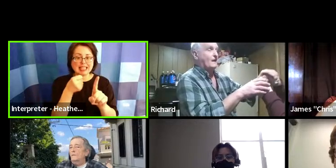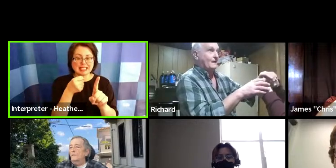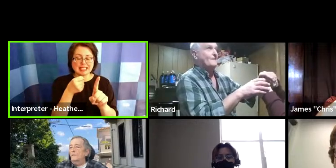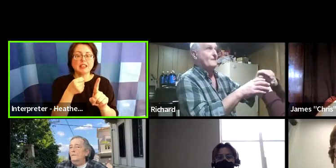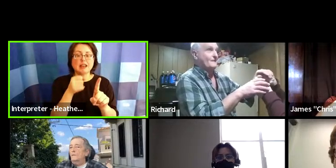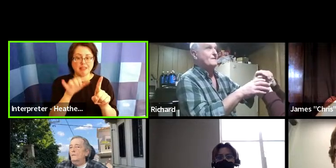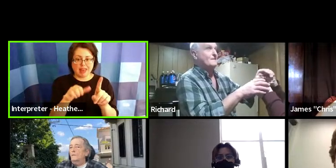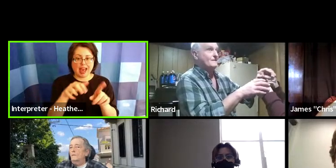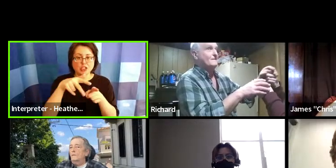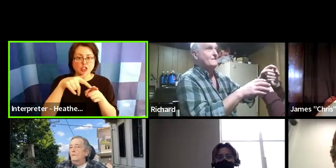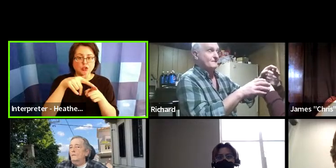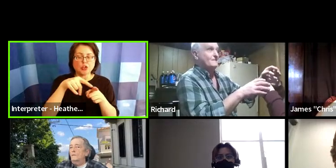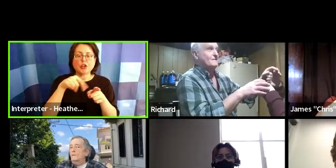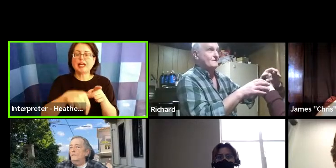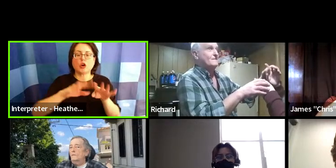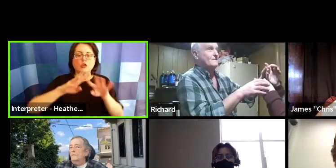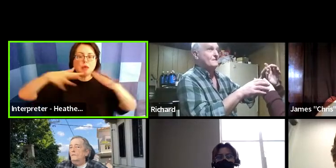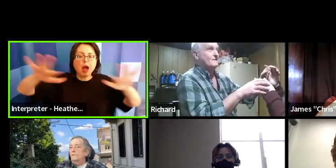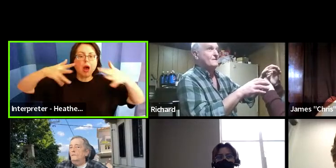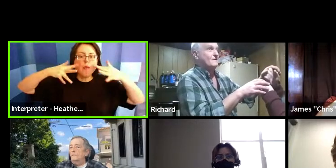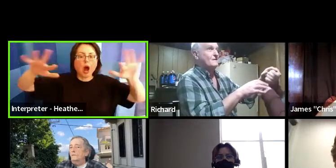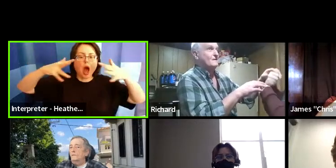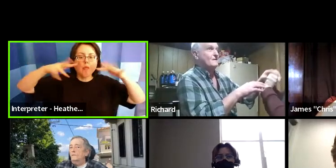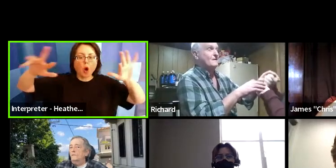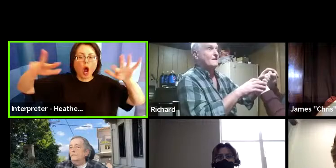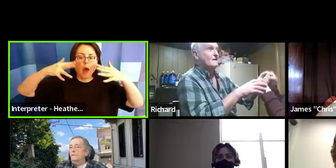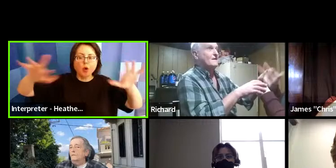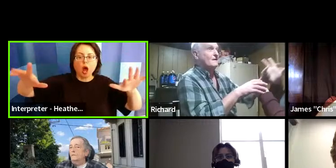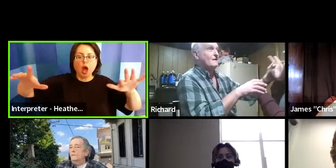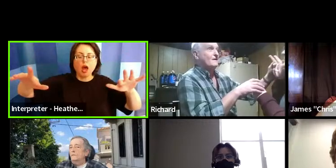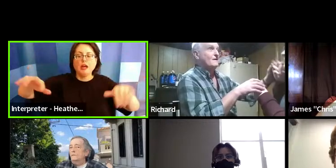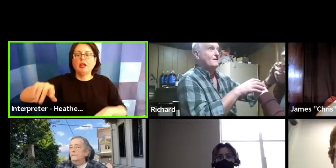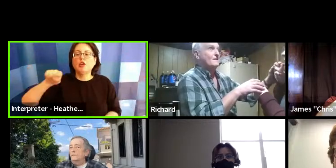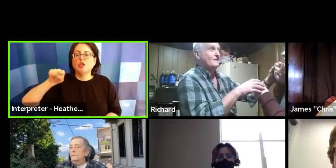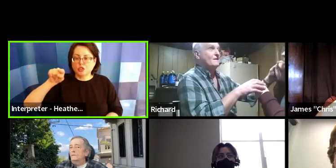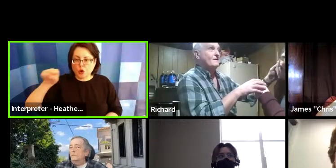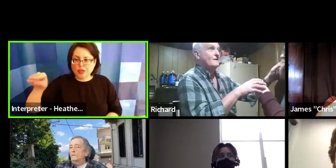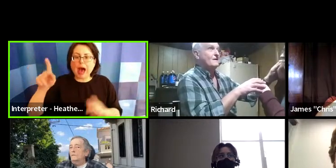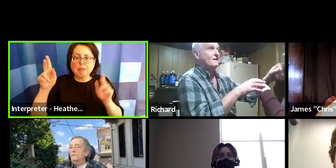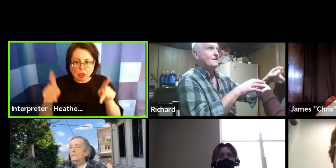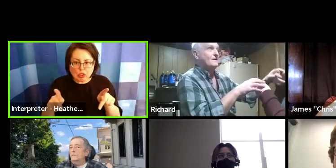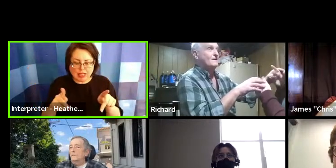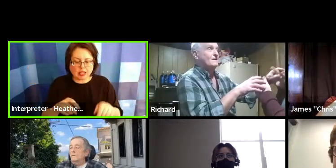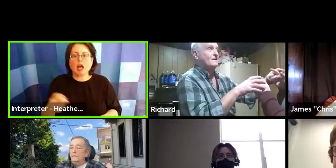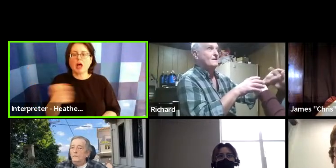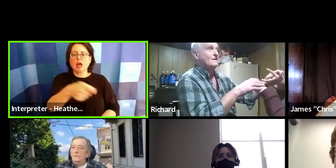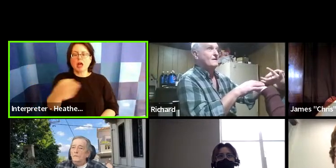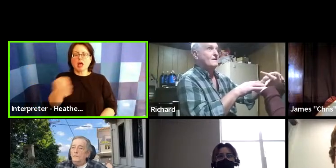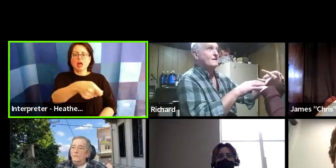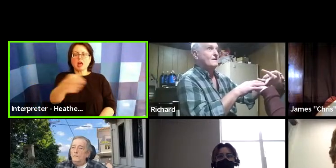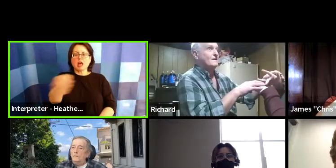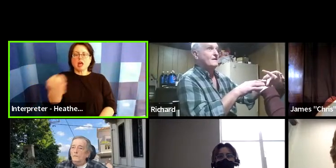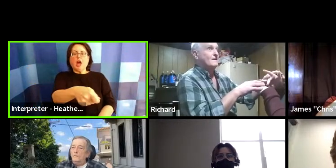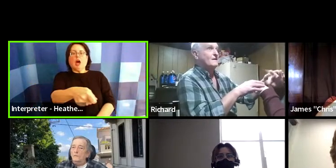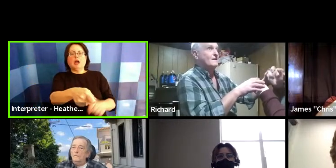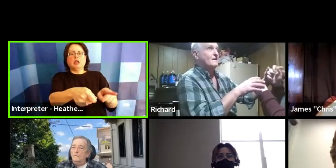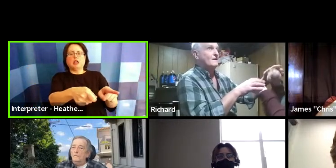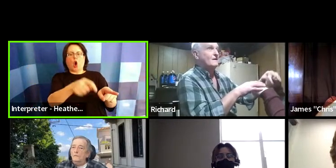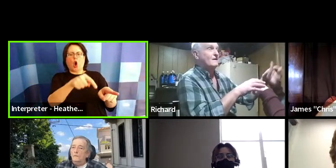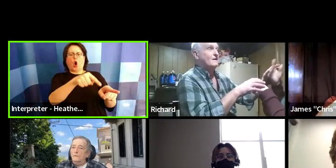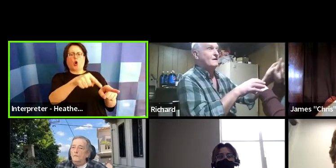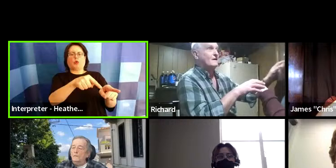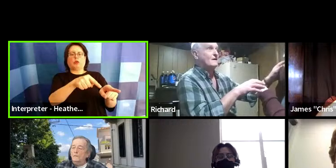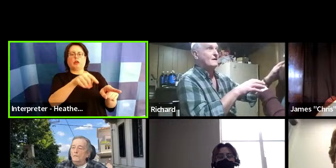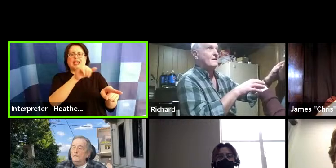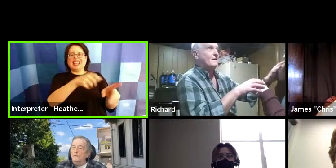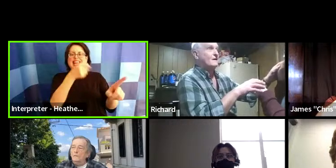sound that emits from that scooter to make sure that you can know that the scooter is in your path before